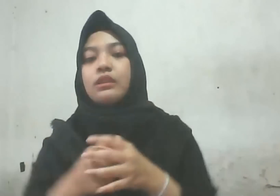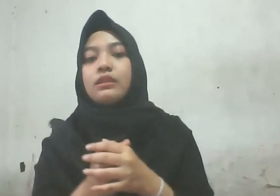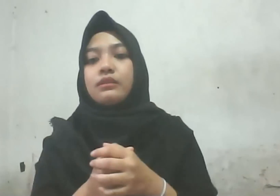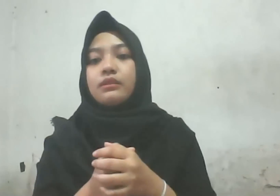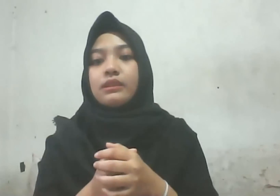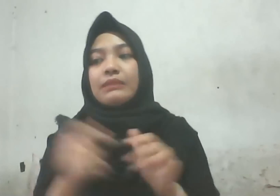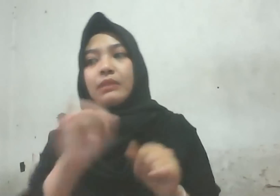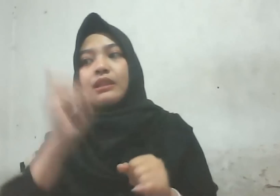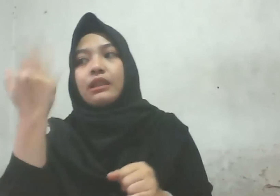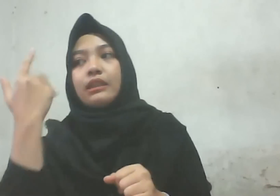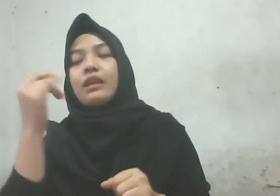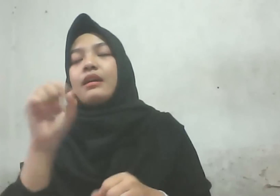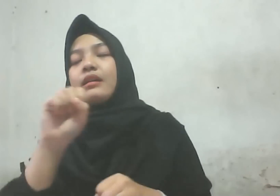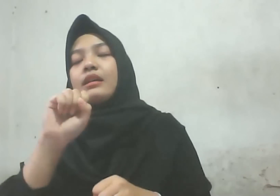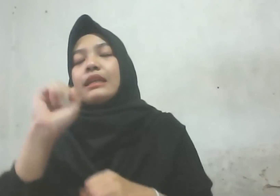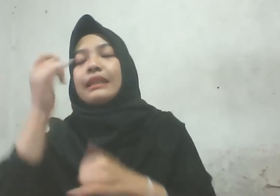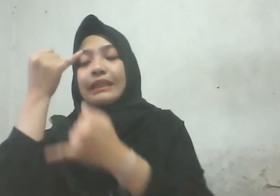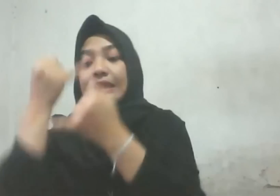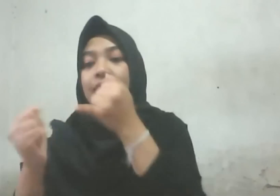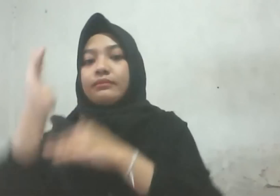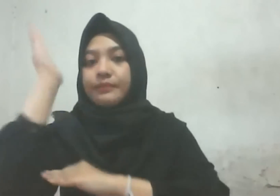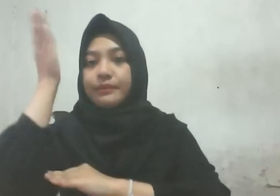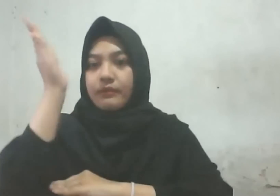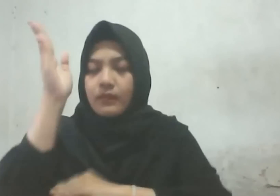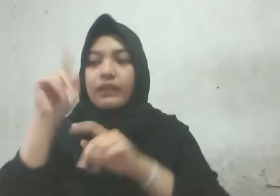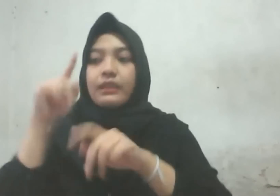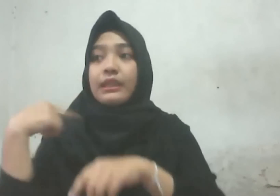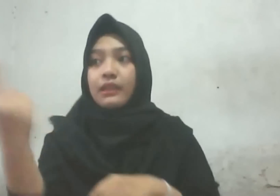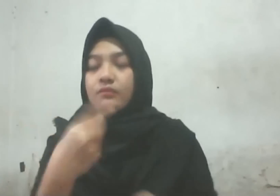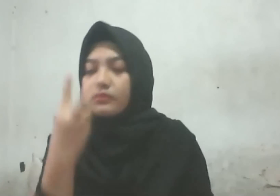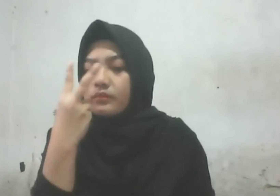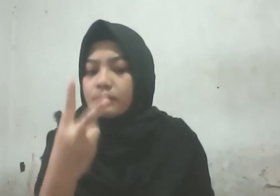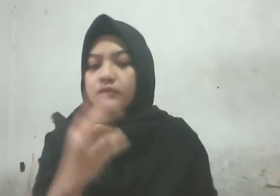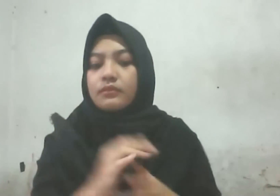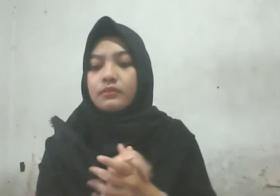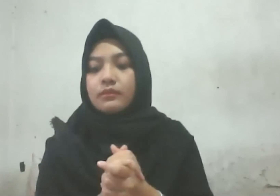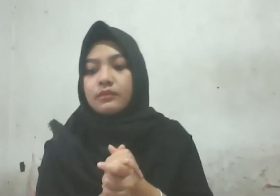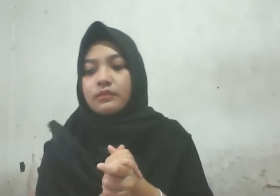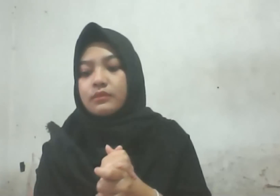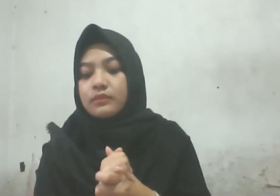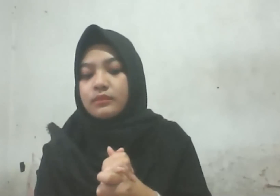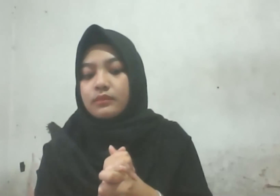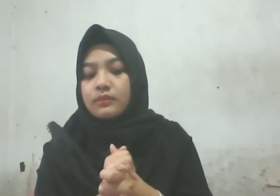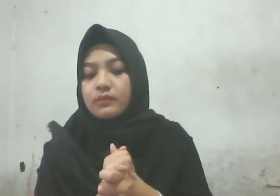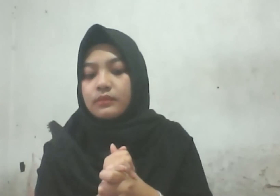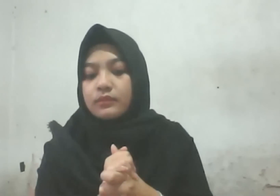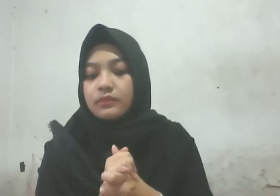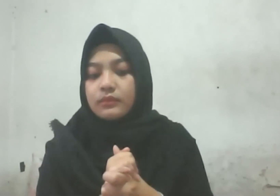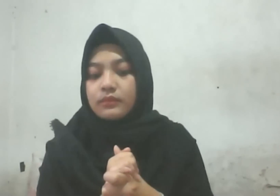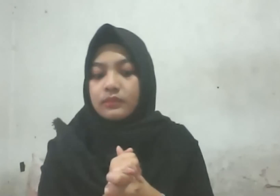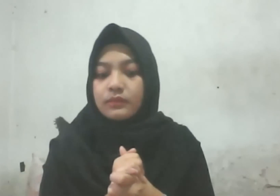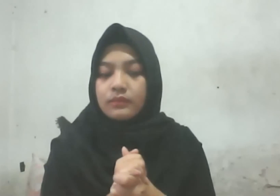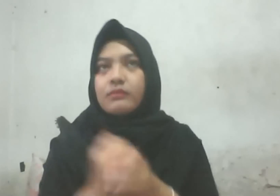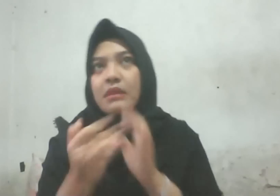presentation, one needs to recognize that people are not just non-disabled, they occupy particular